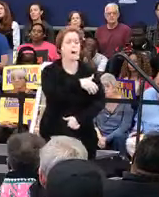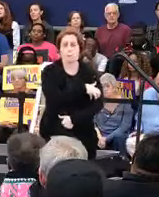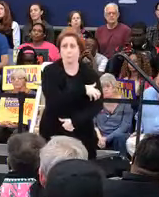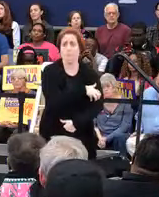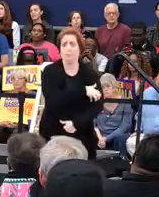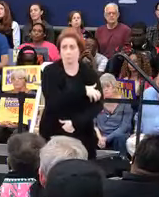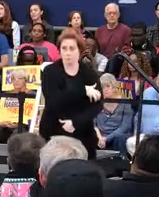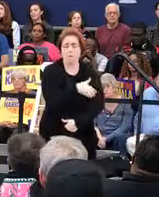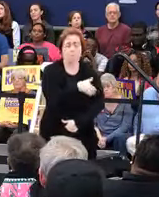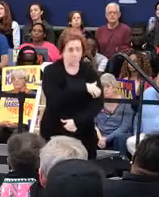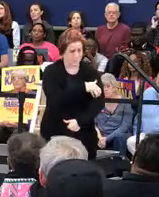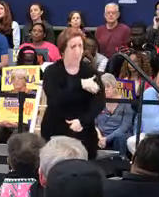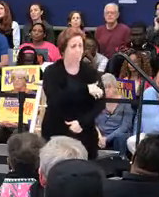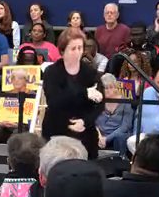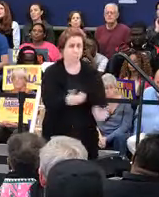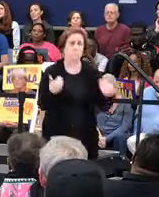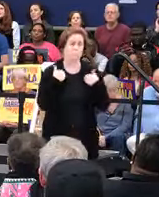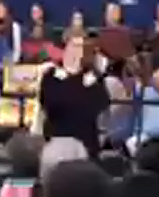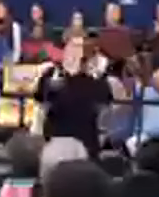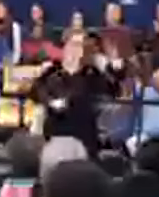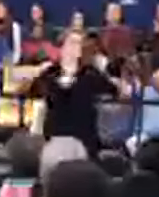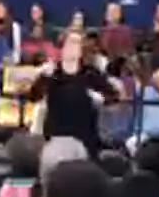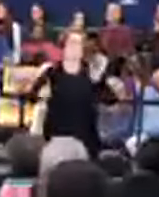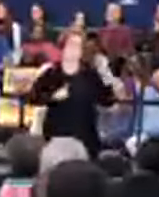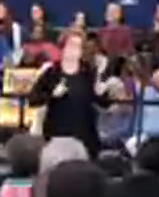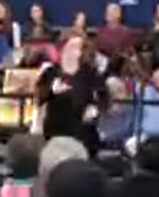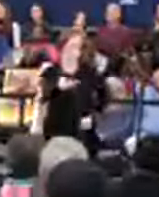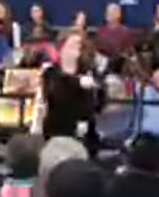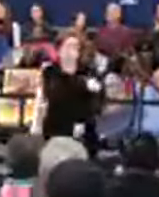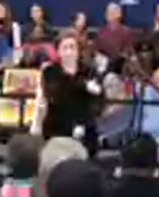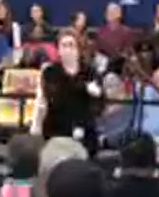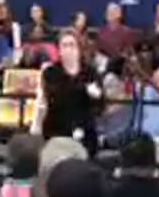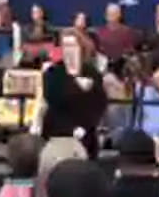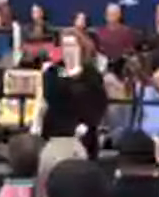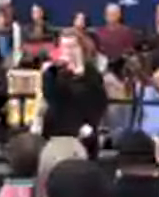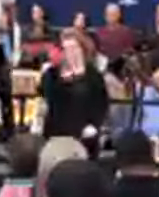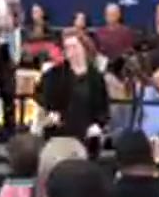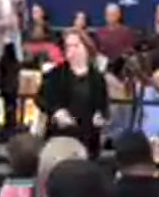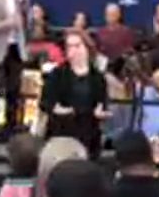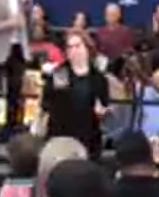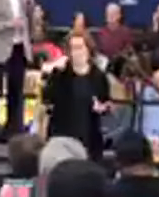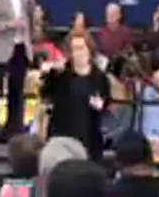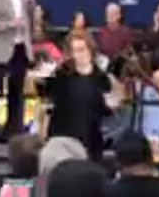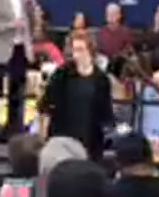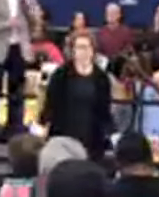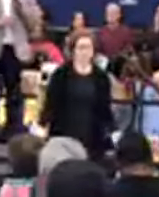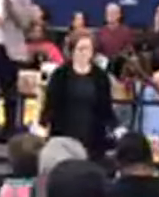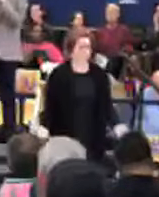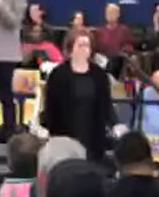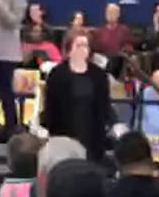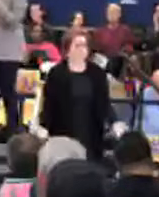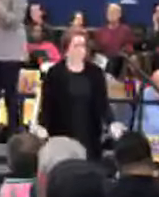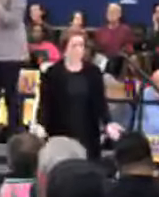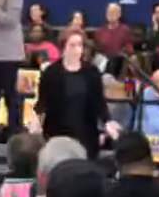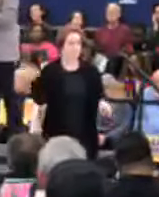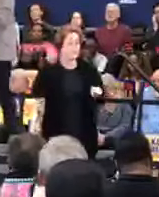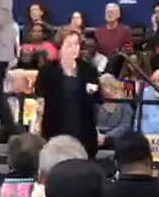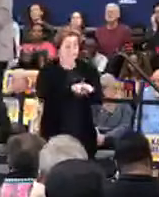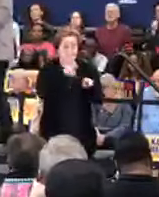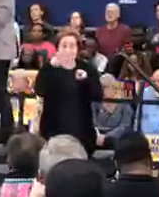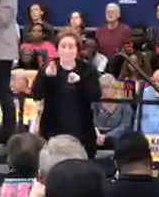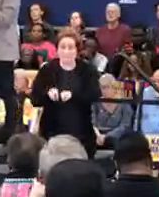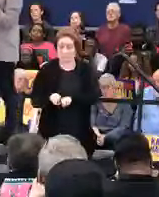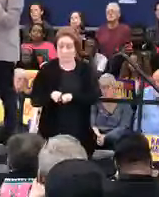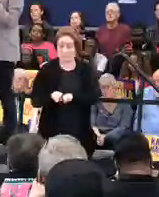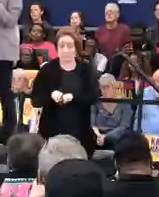The people have the power. And you know that, which is why you are here, sitting next to a